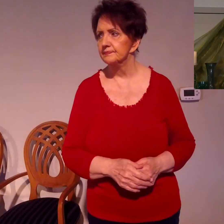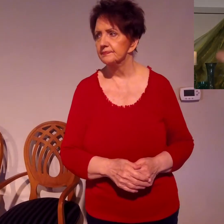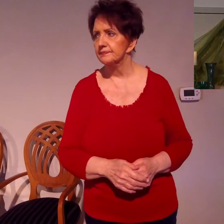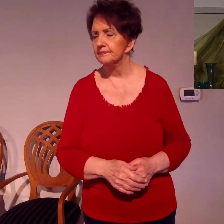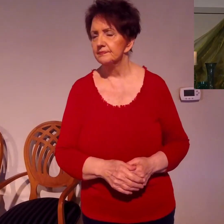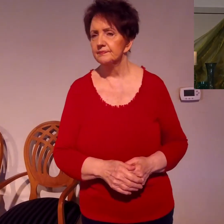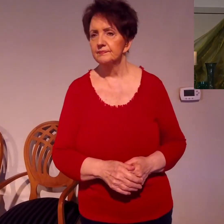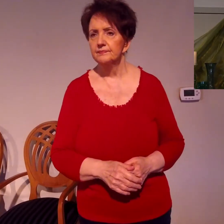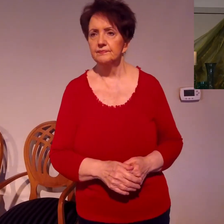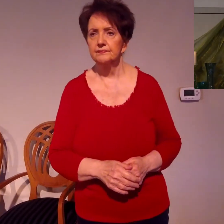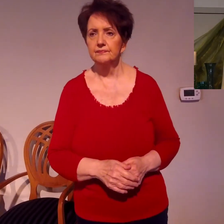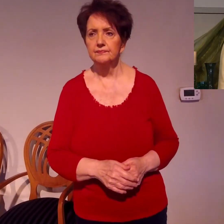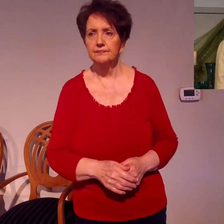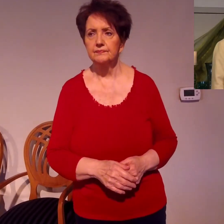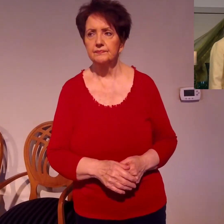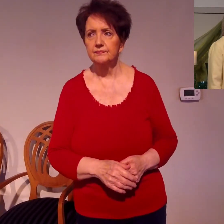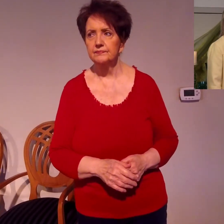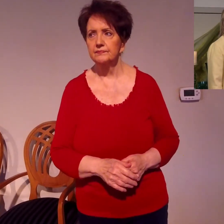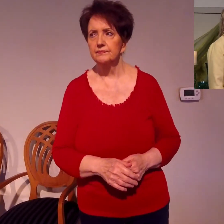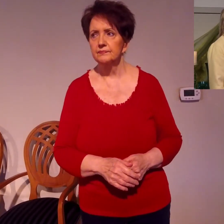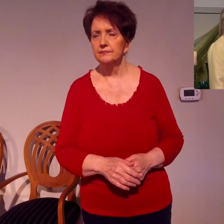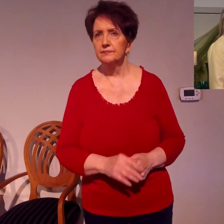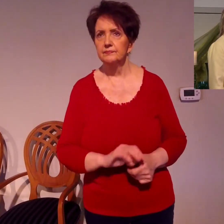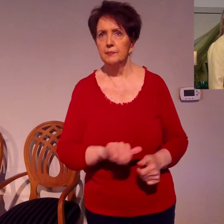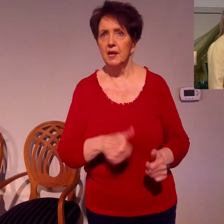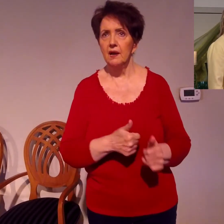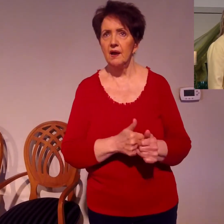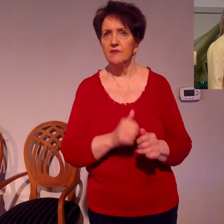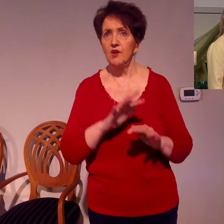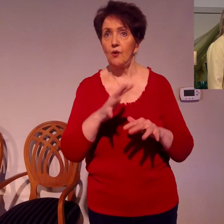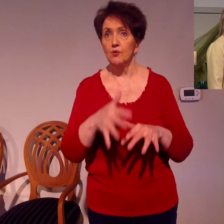The ocean. What's behind the ocean?